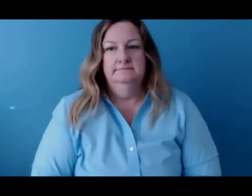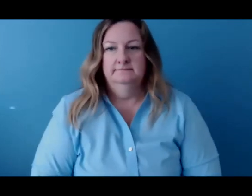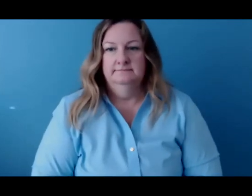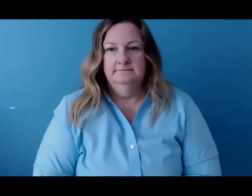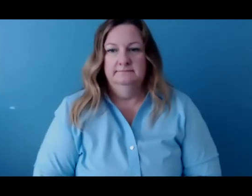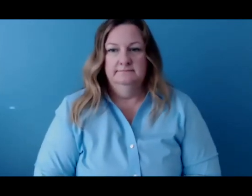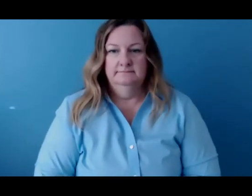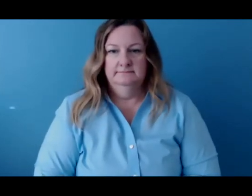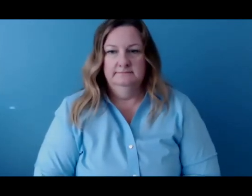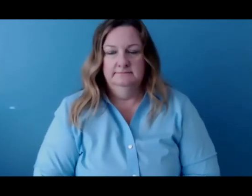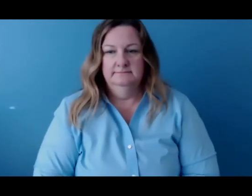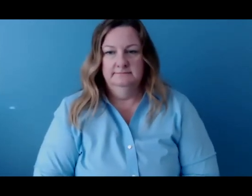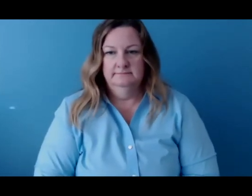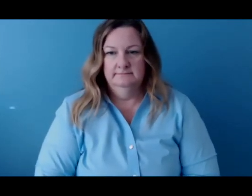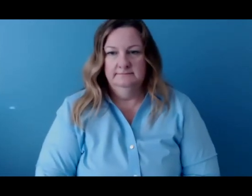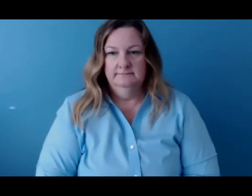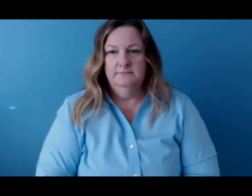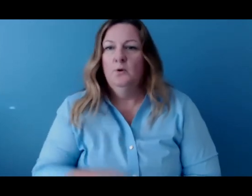You're on mute still, doctor.